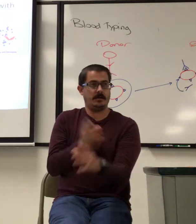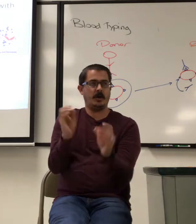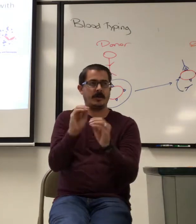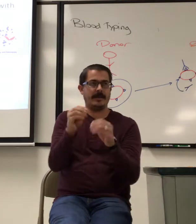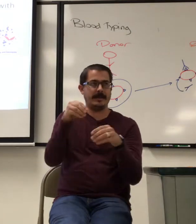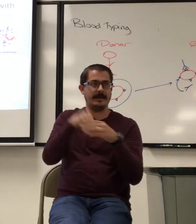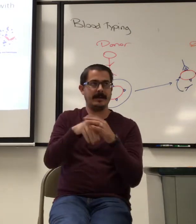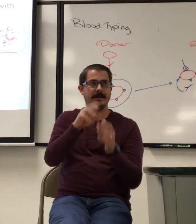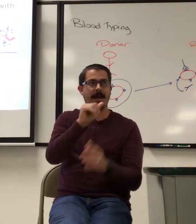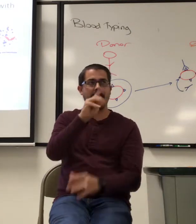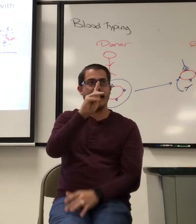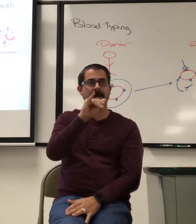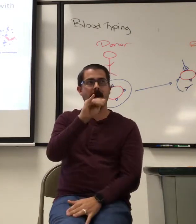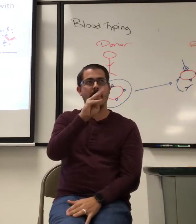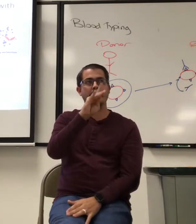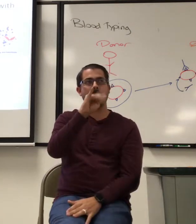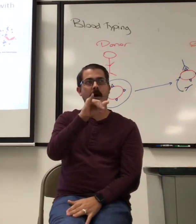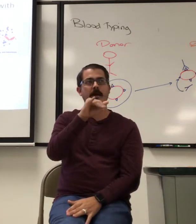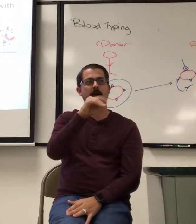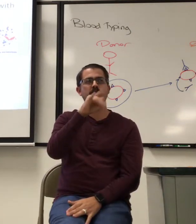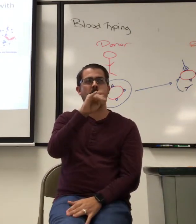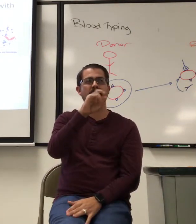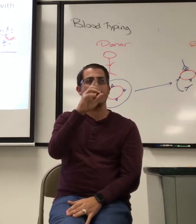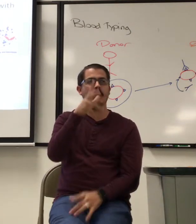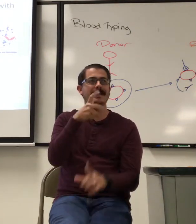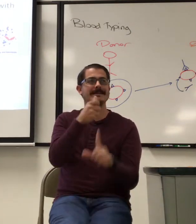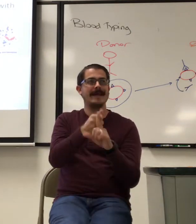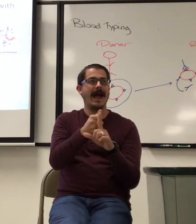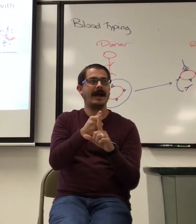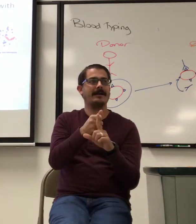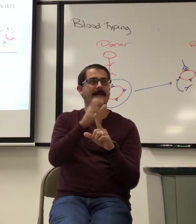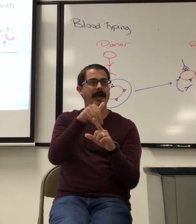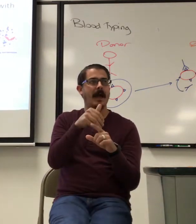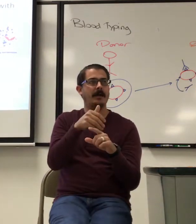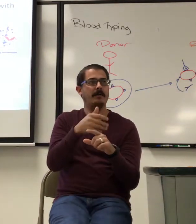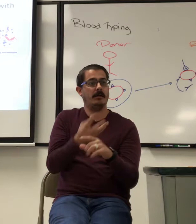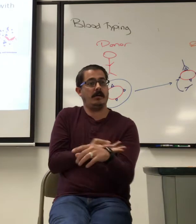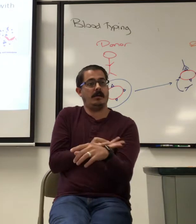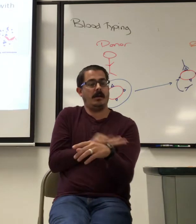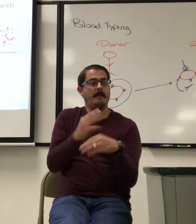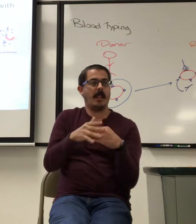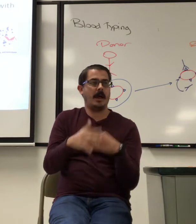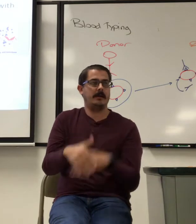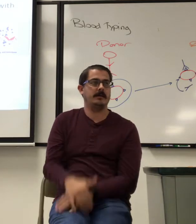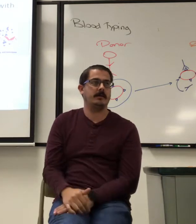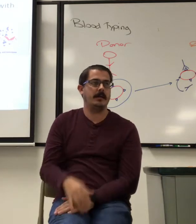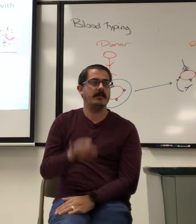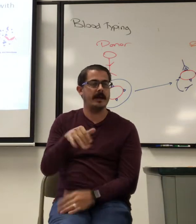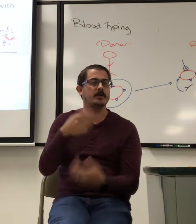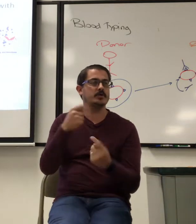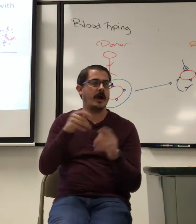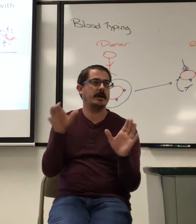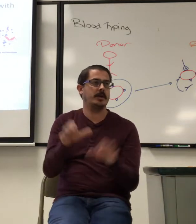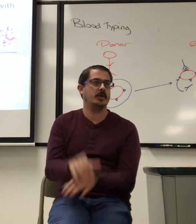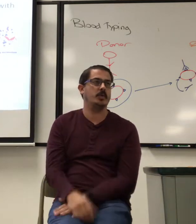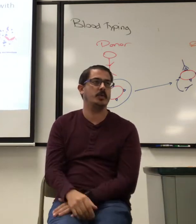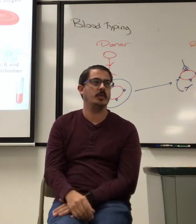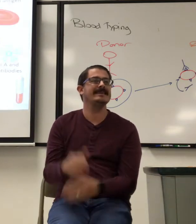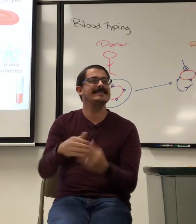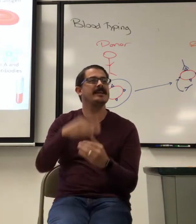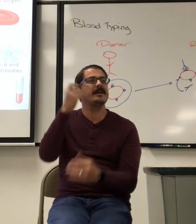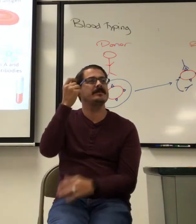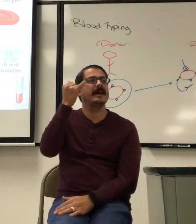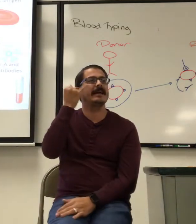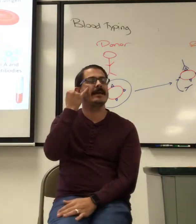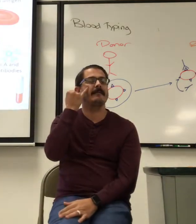in the antibody profile that will attack the blood they receive. That's all you're trying to do. It's easier to understand if you kind